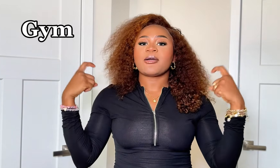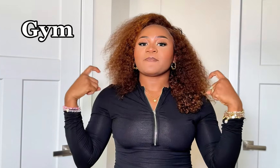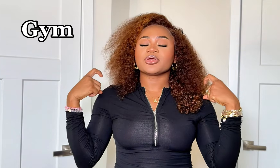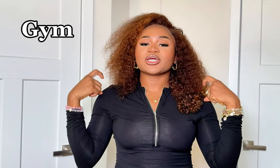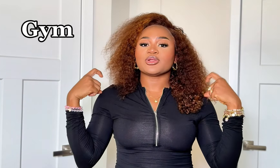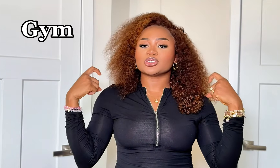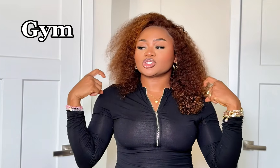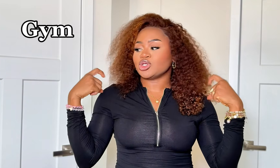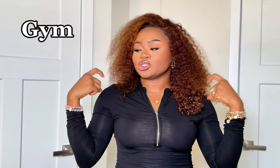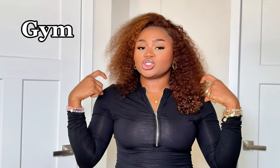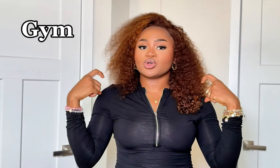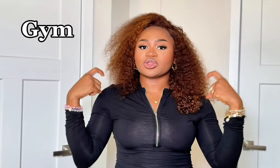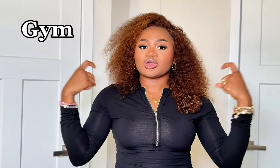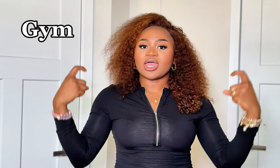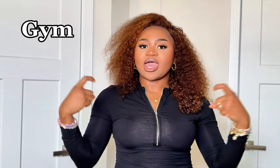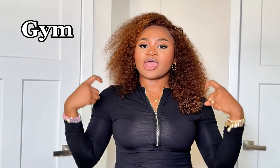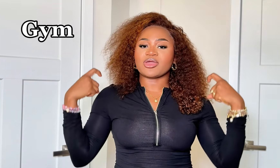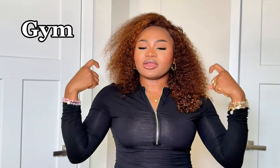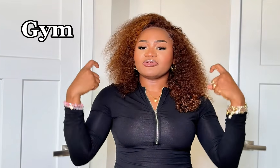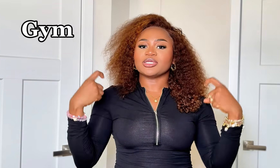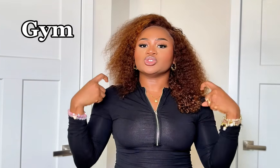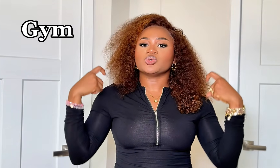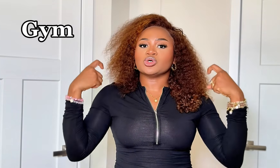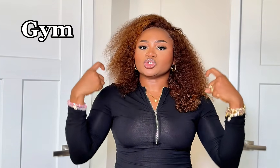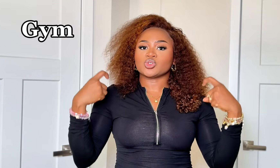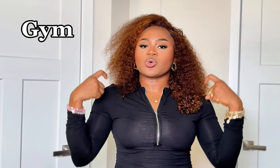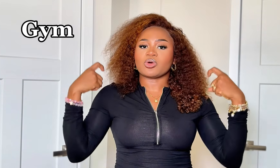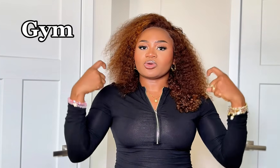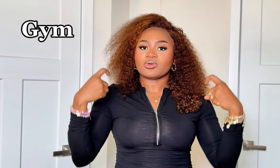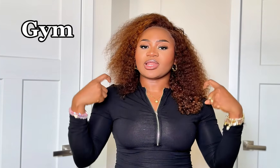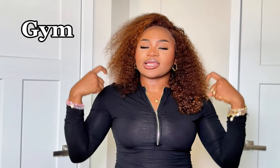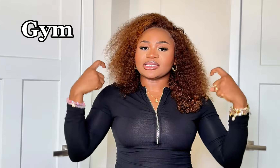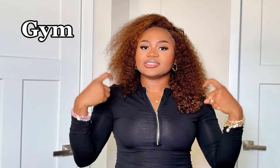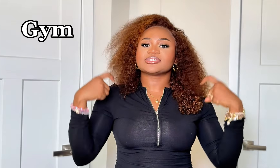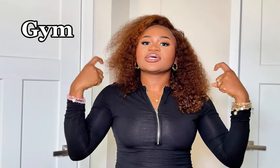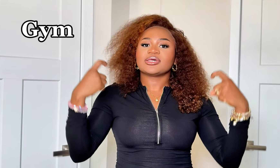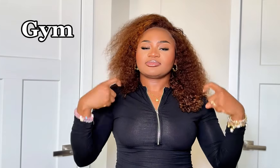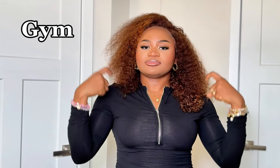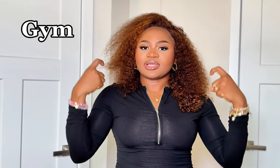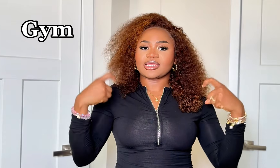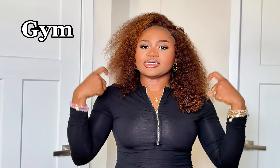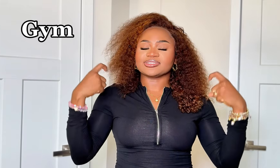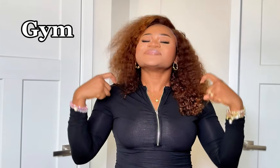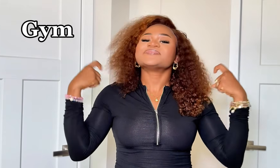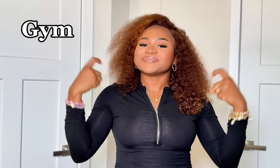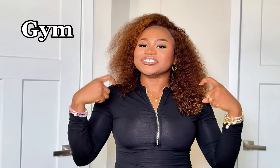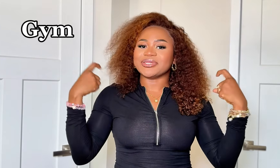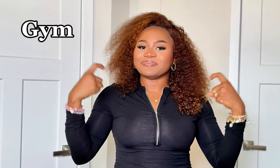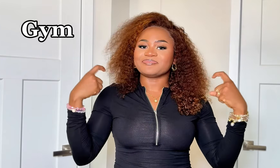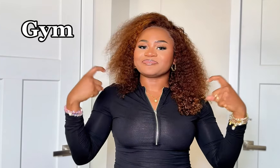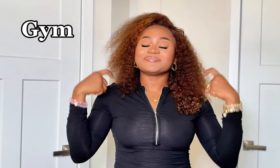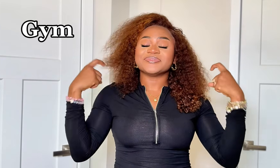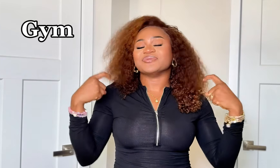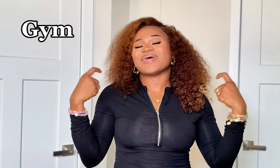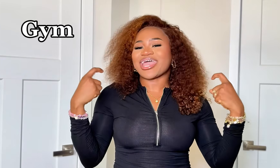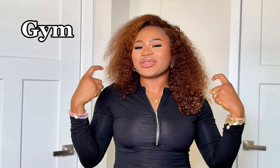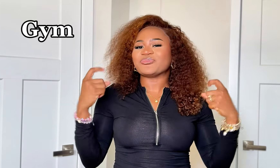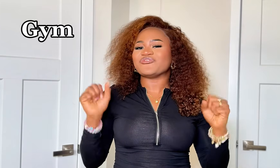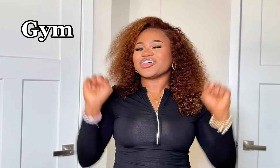put it close to your shoulder, and you kind of like do a swirl like this, like this. Gym. Gym. I kind of prefer